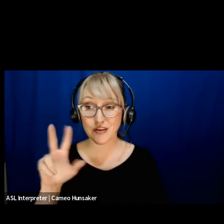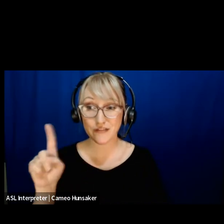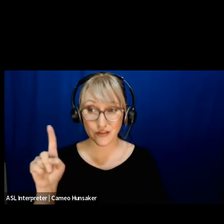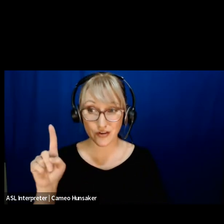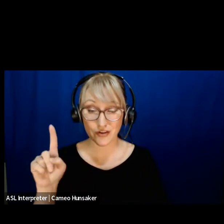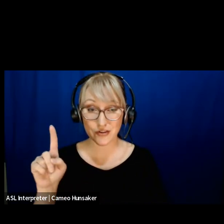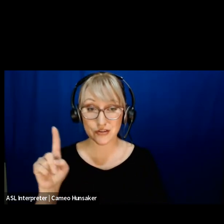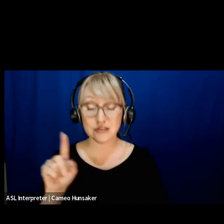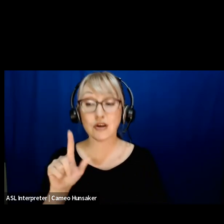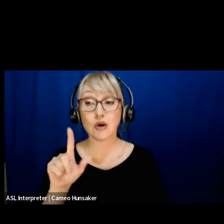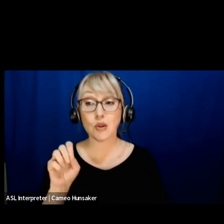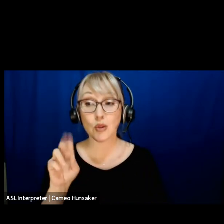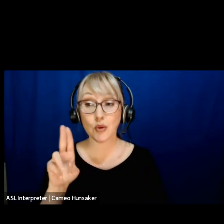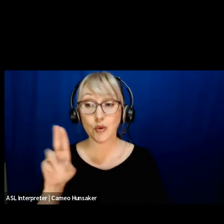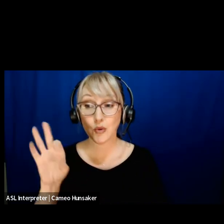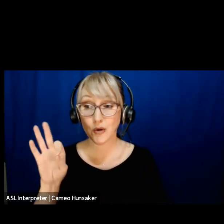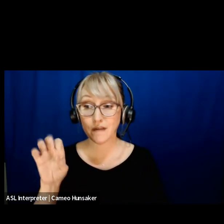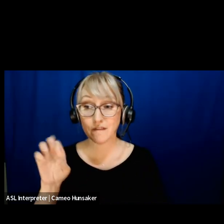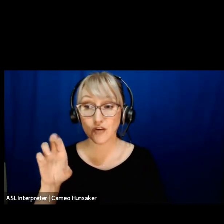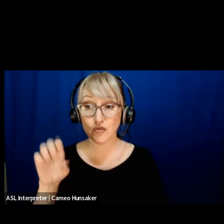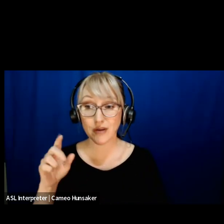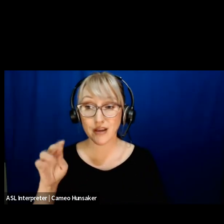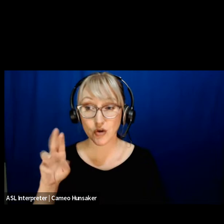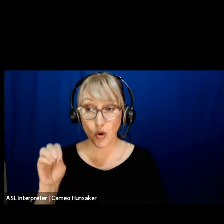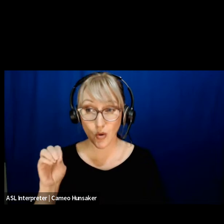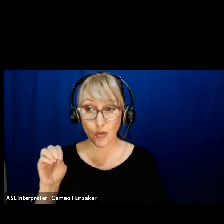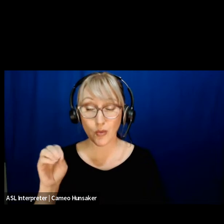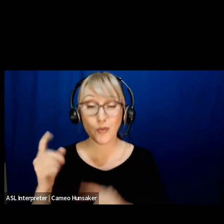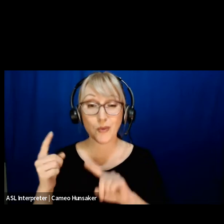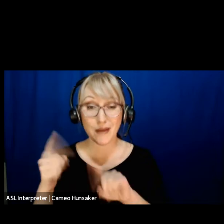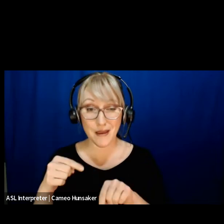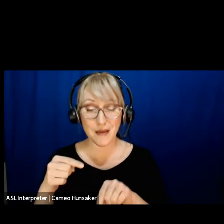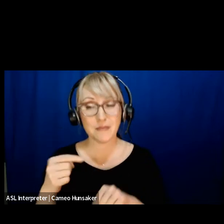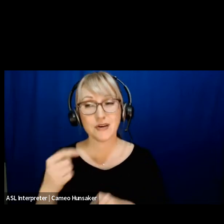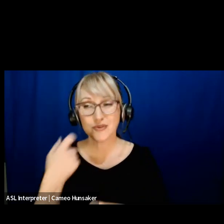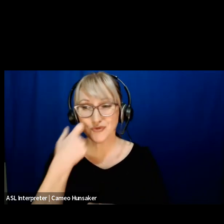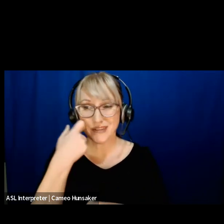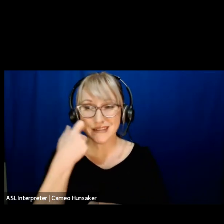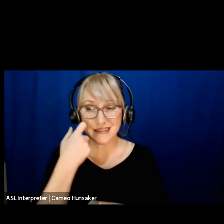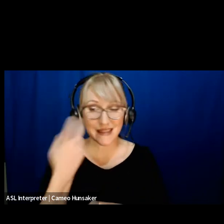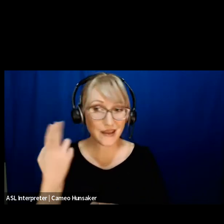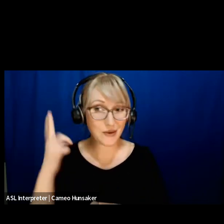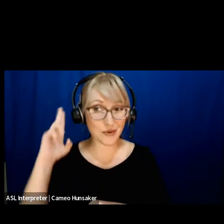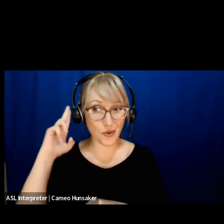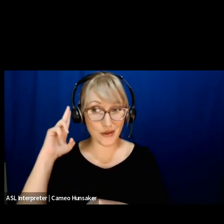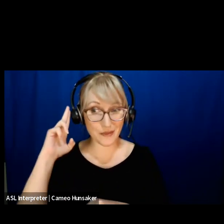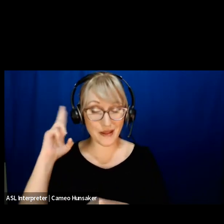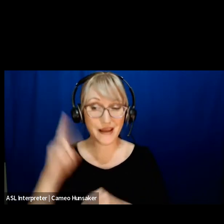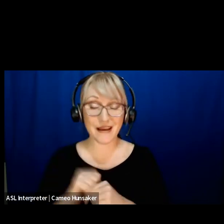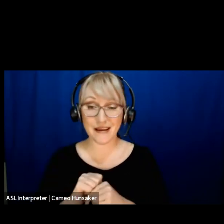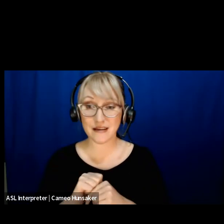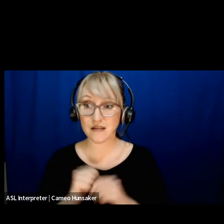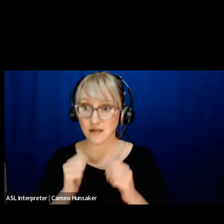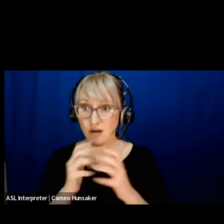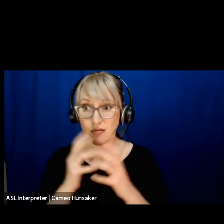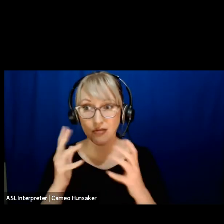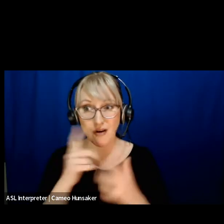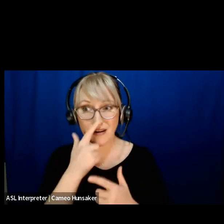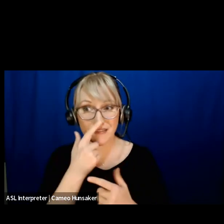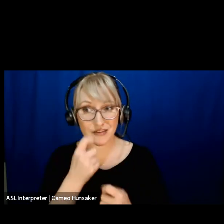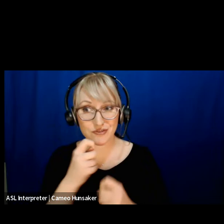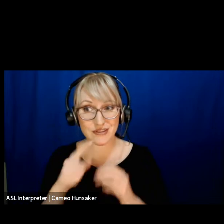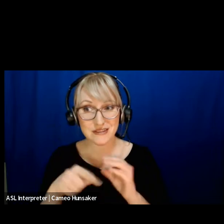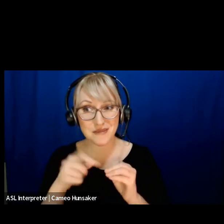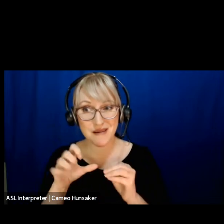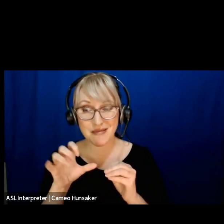Lou Ferrigno came. He's a recent cochlear implant recipient. And so there was a lot of interest for that and a